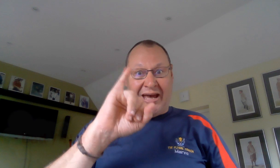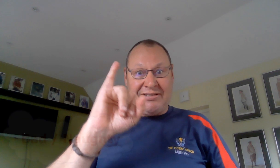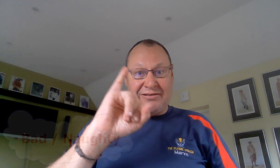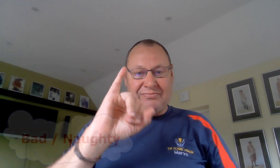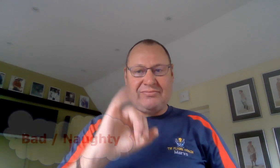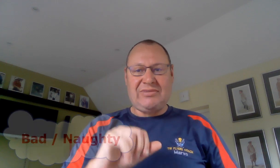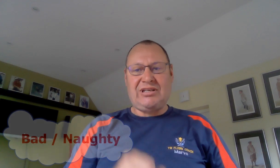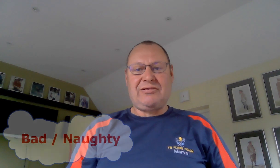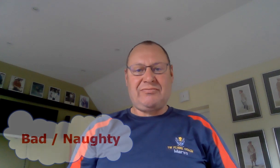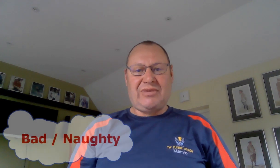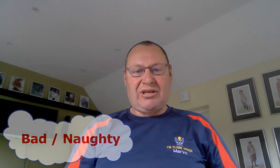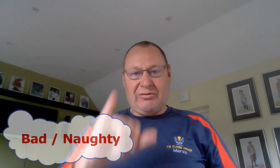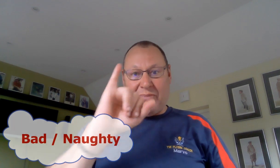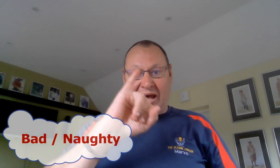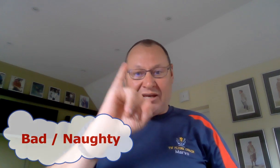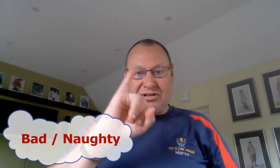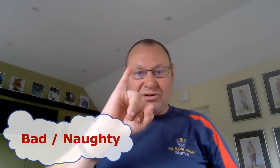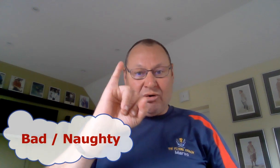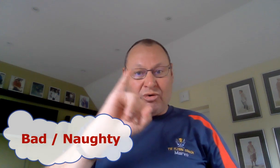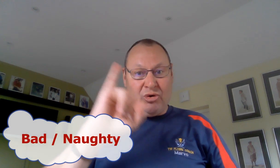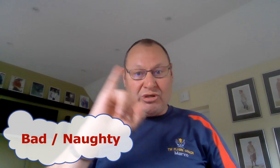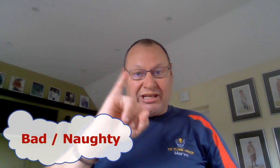Bad. Bad or naughty.